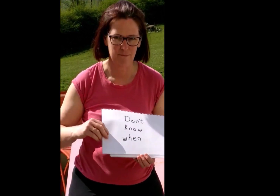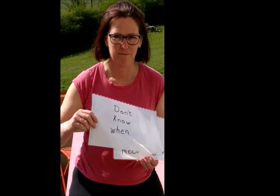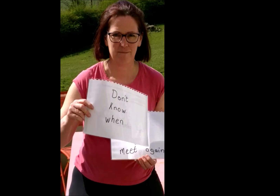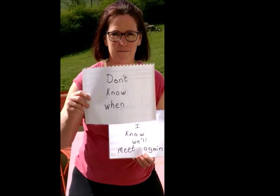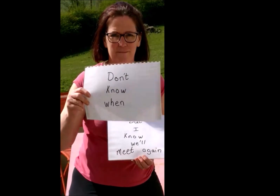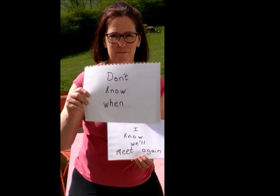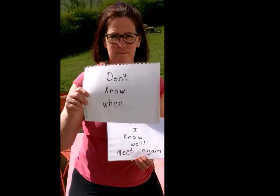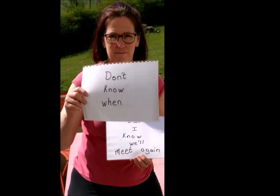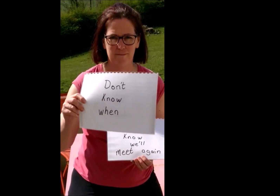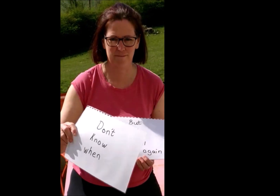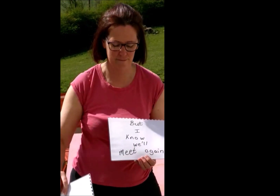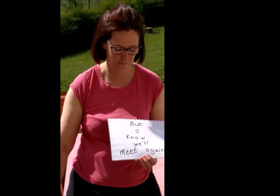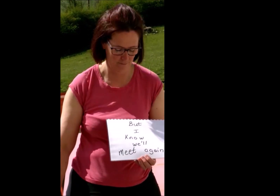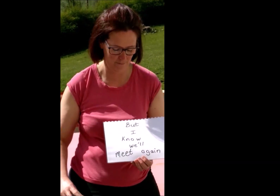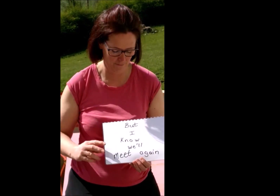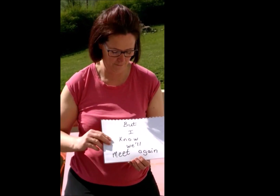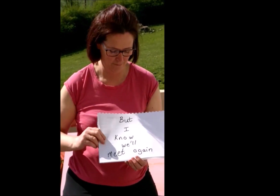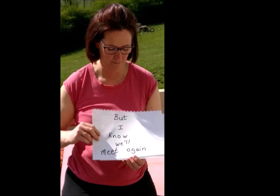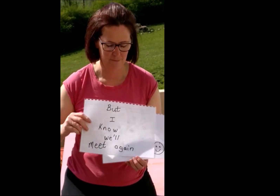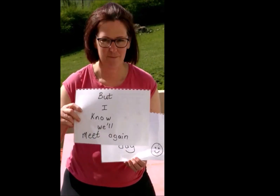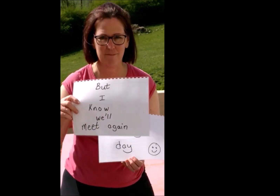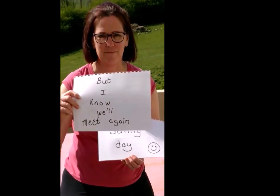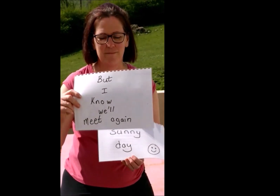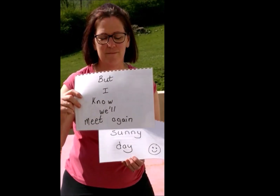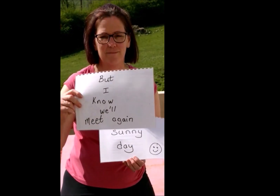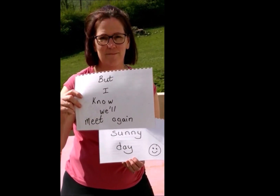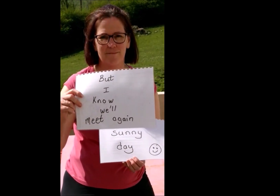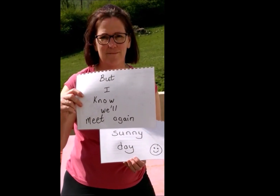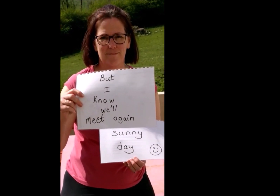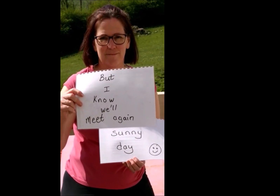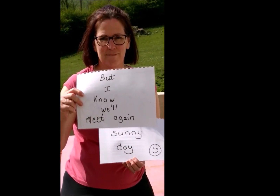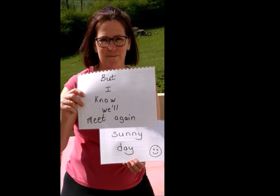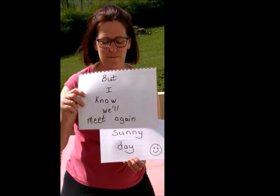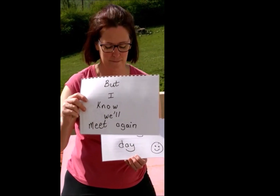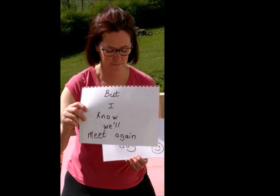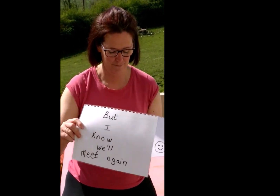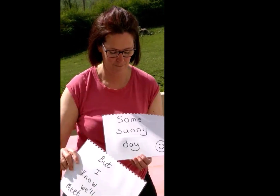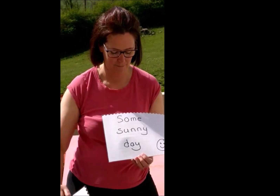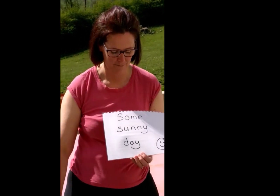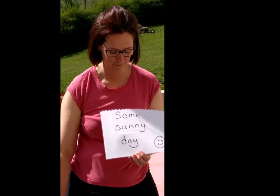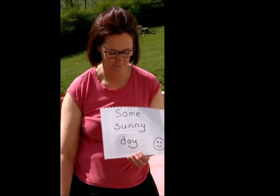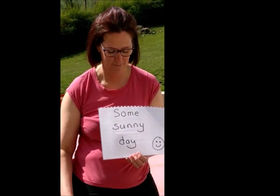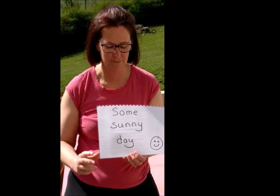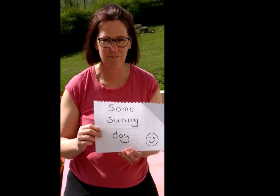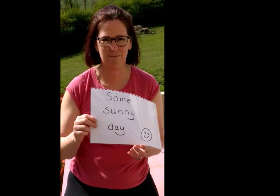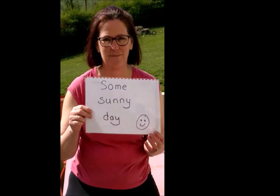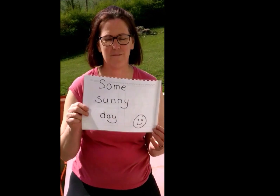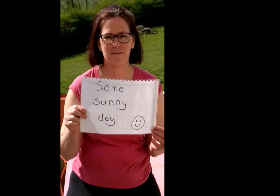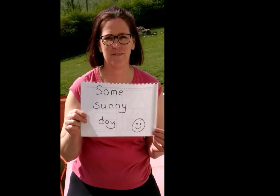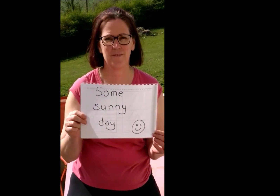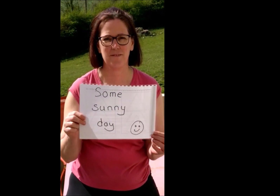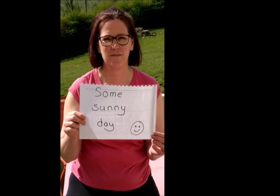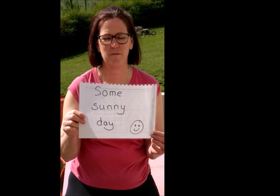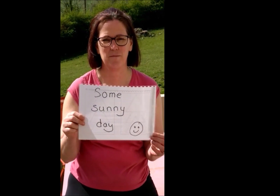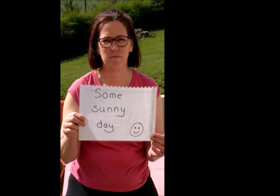when, but I know we'll meet again some sunny